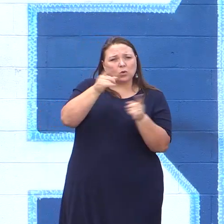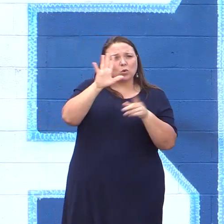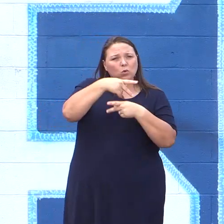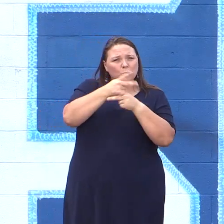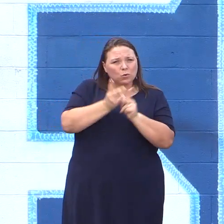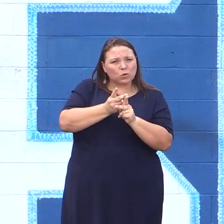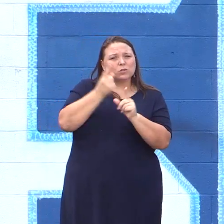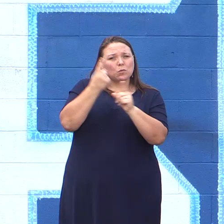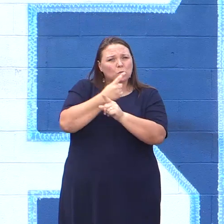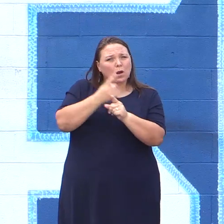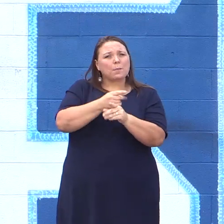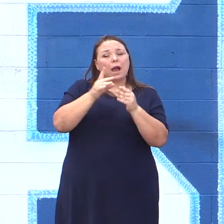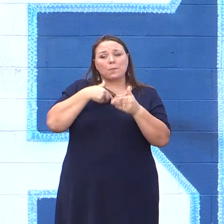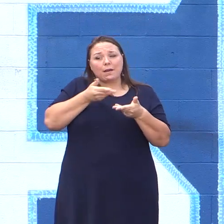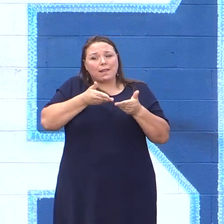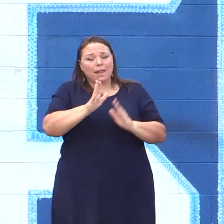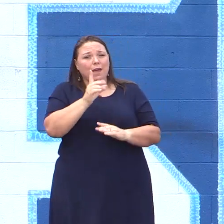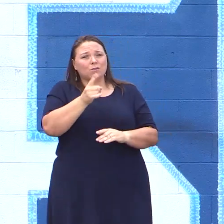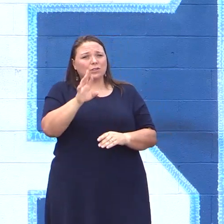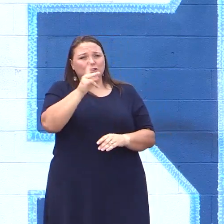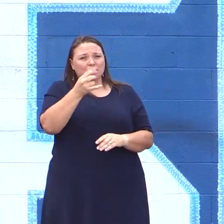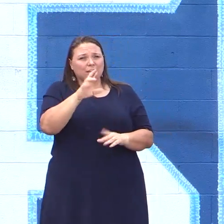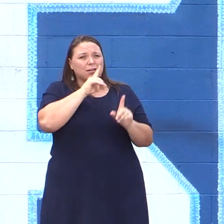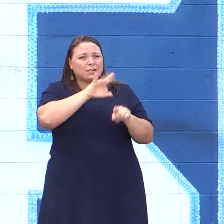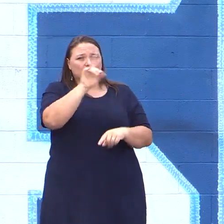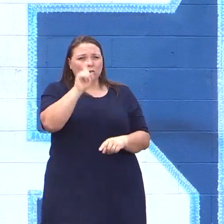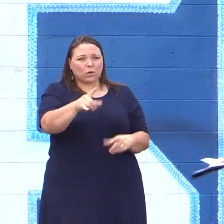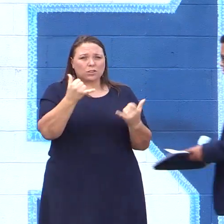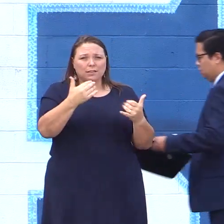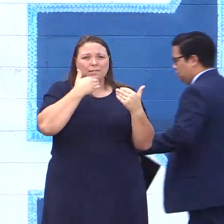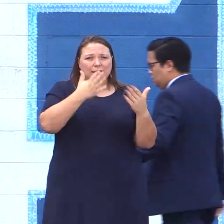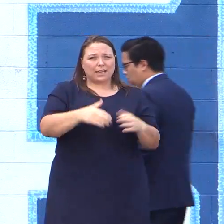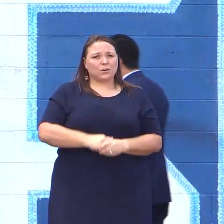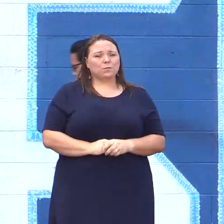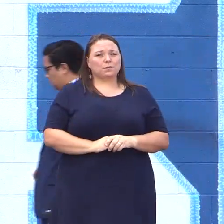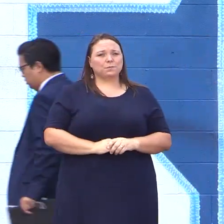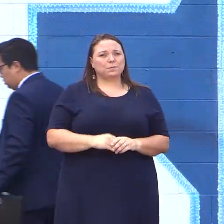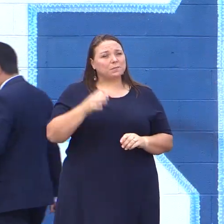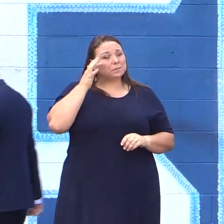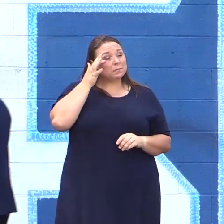was the proper way to do it. So I'm going to let Dr. Jahanger now answer your question. Thank you.